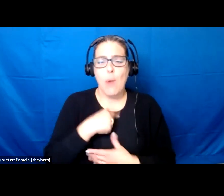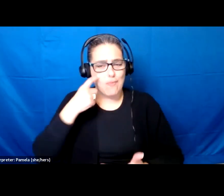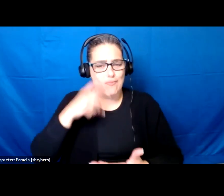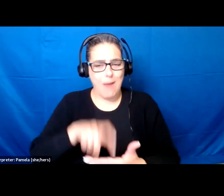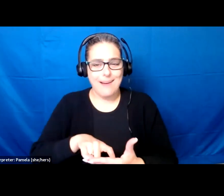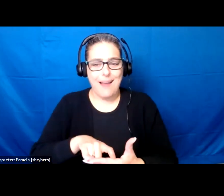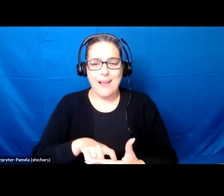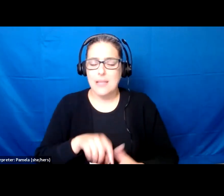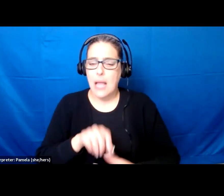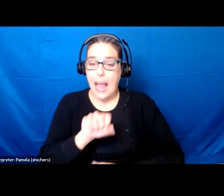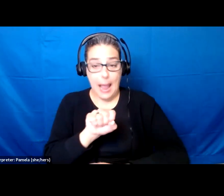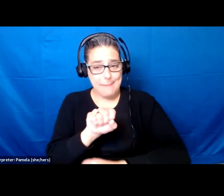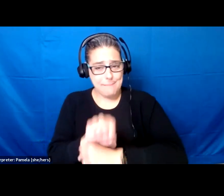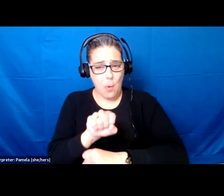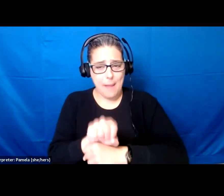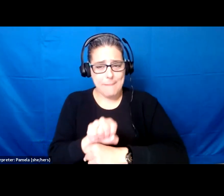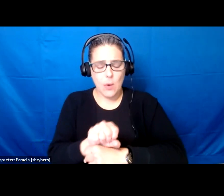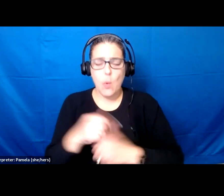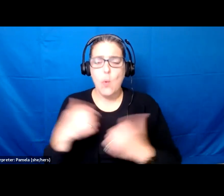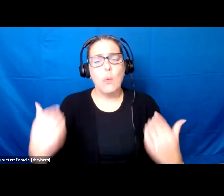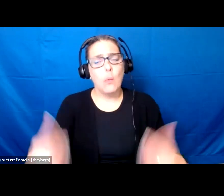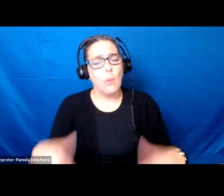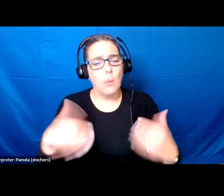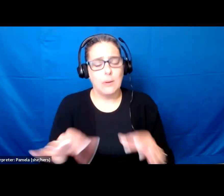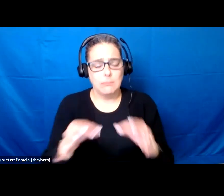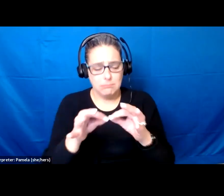critical discussion when we talk about